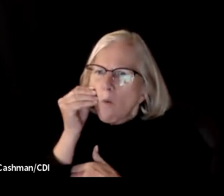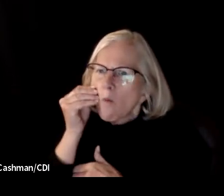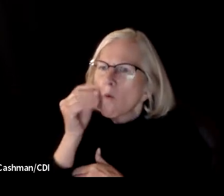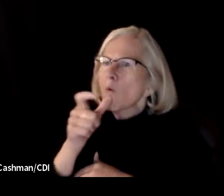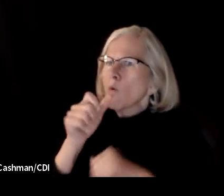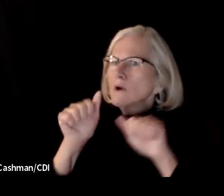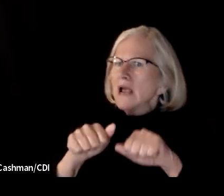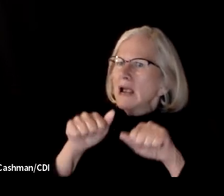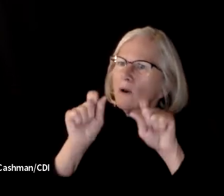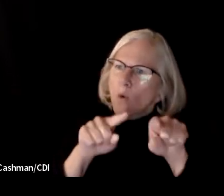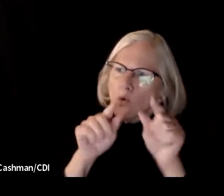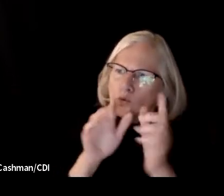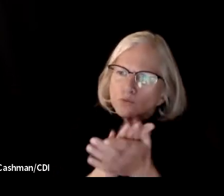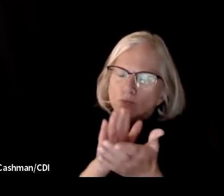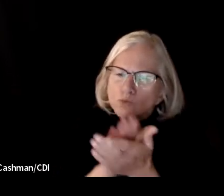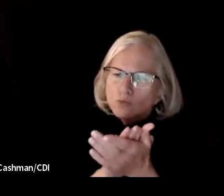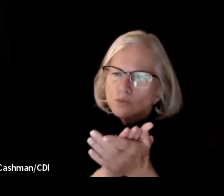that